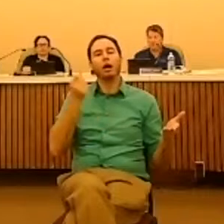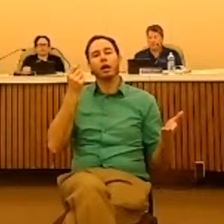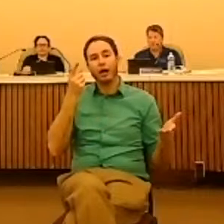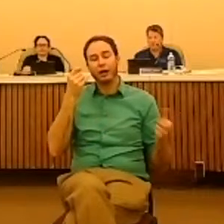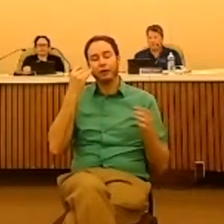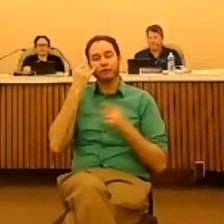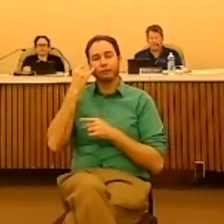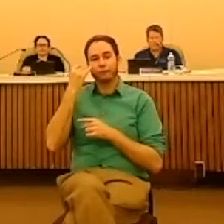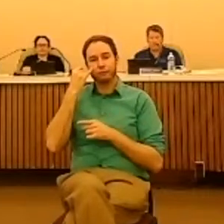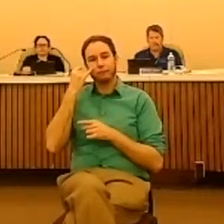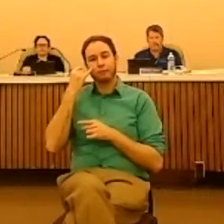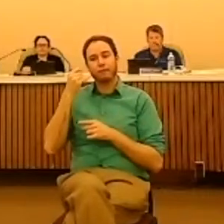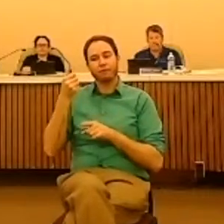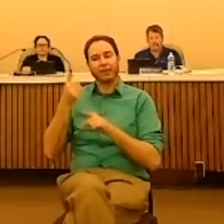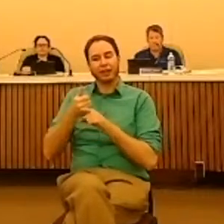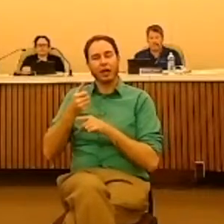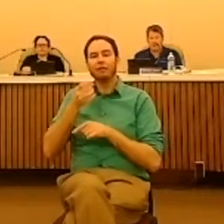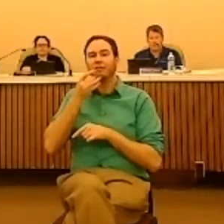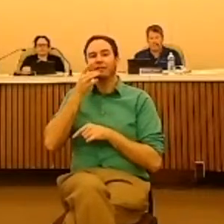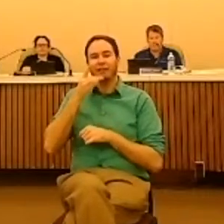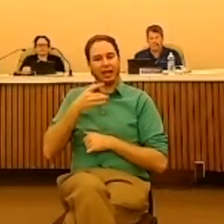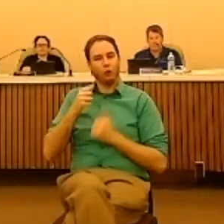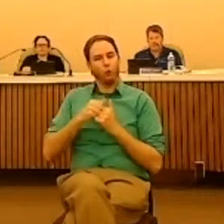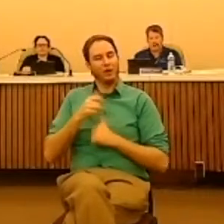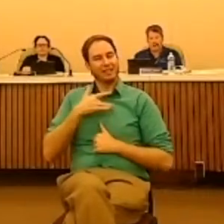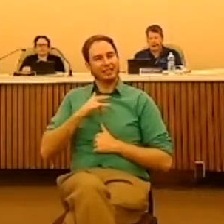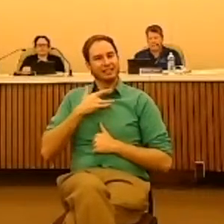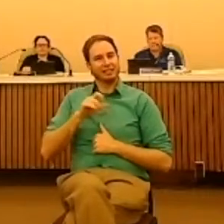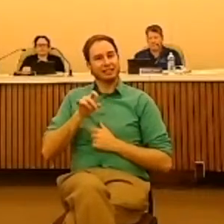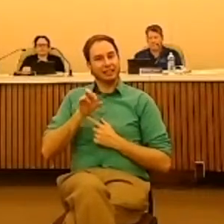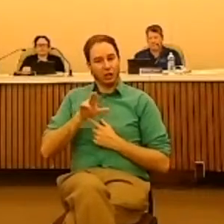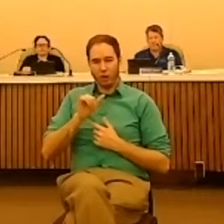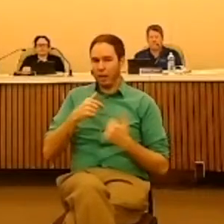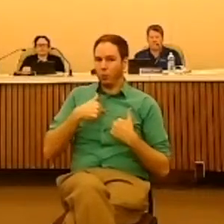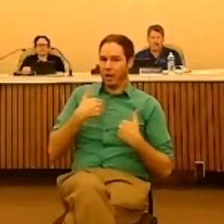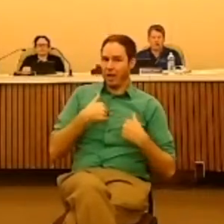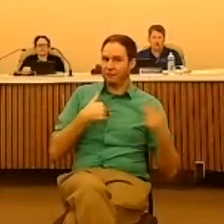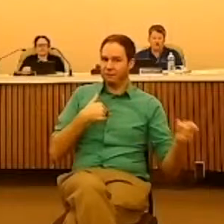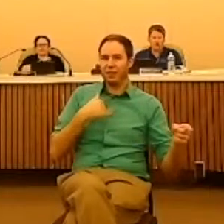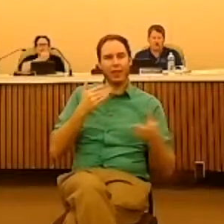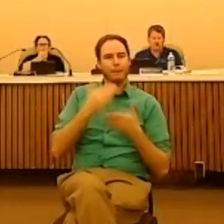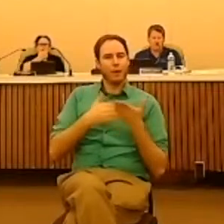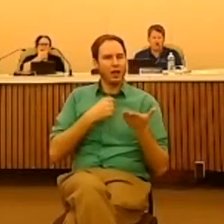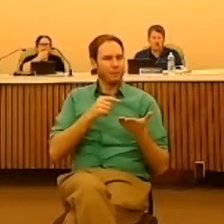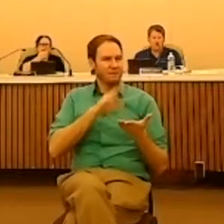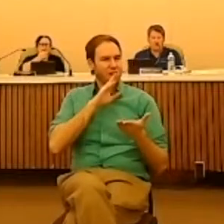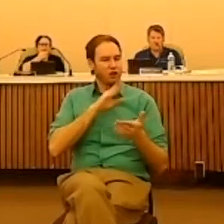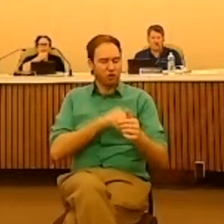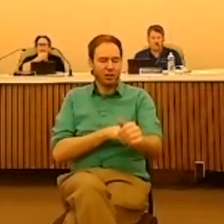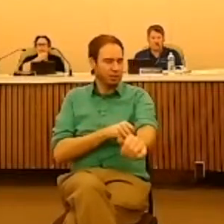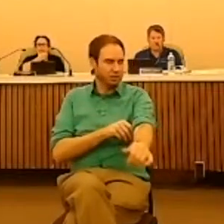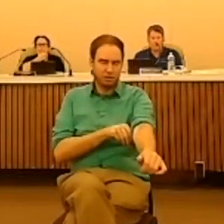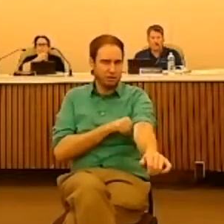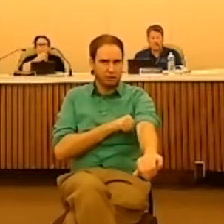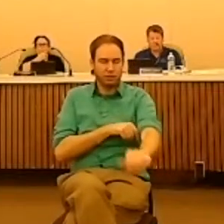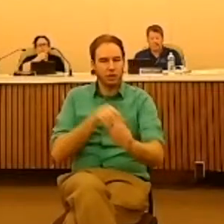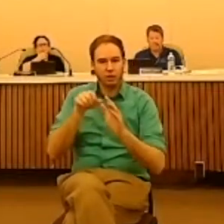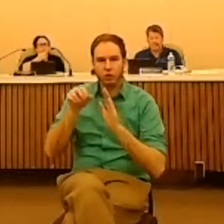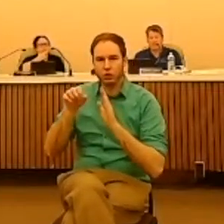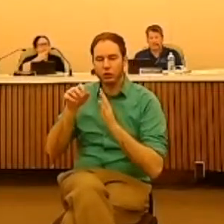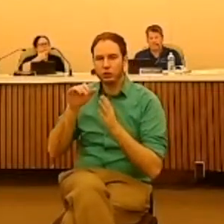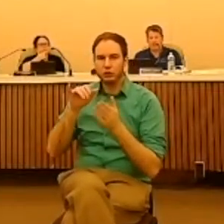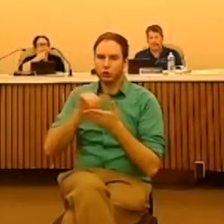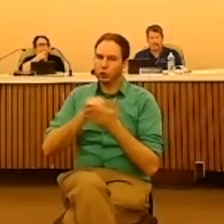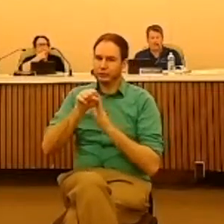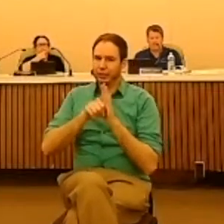it is a censored light like we have, this is the part that frustrates me with the New York State DOT. If they put